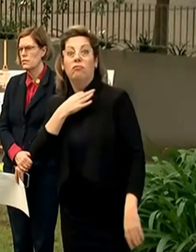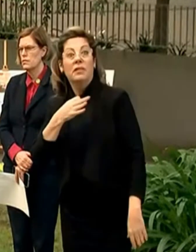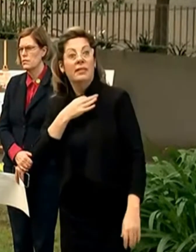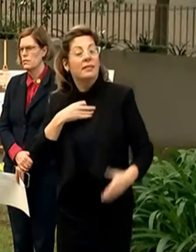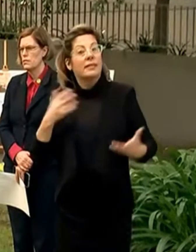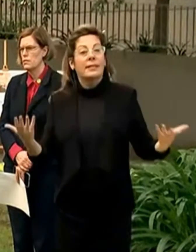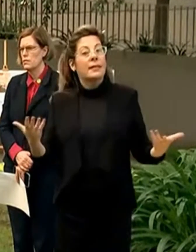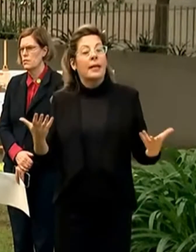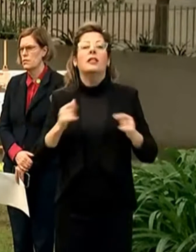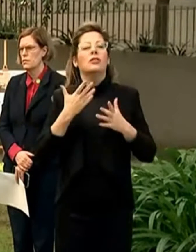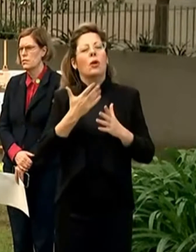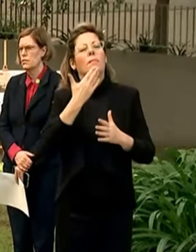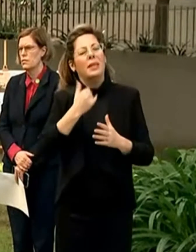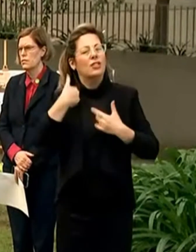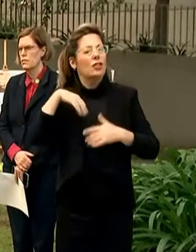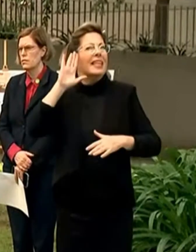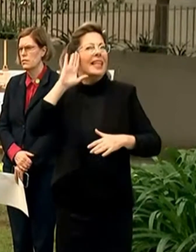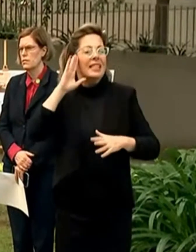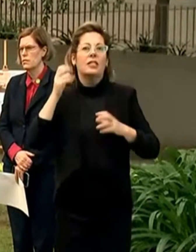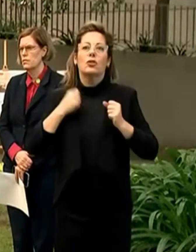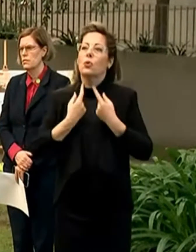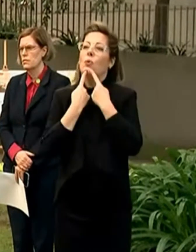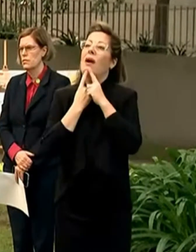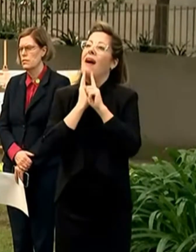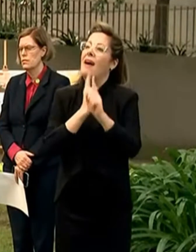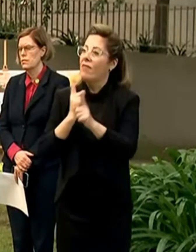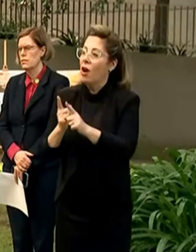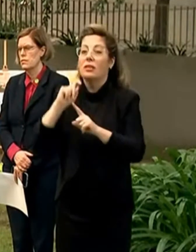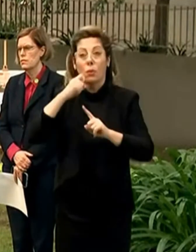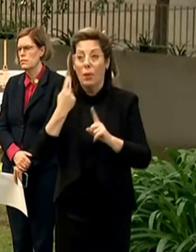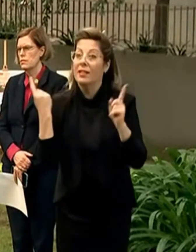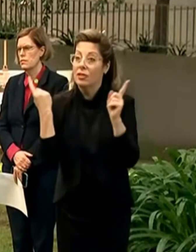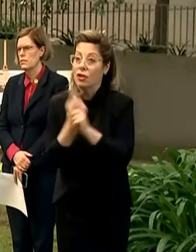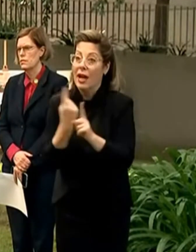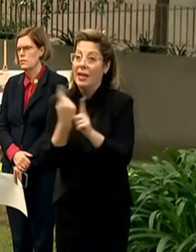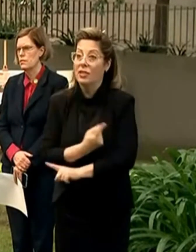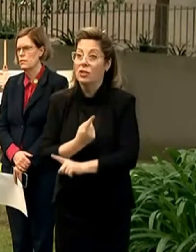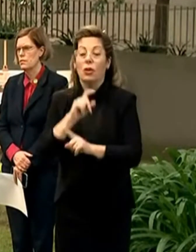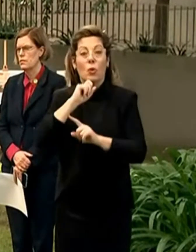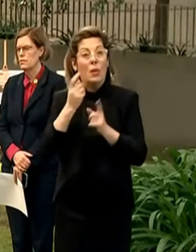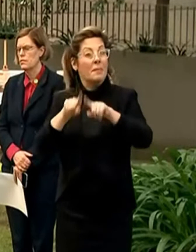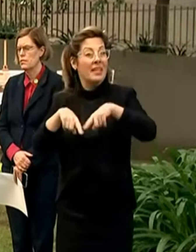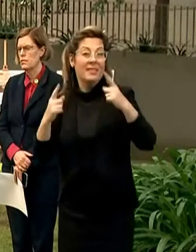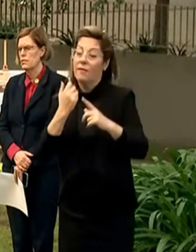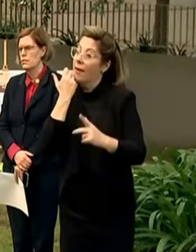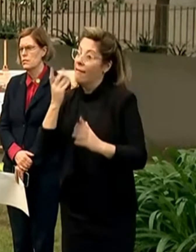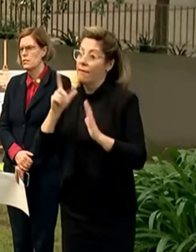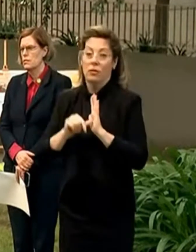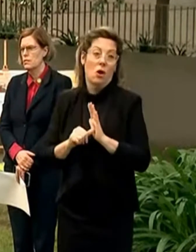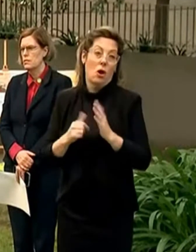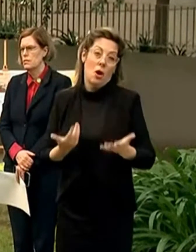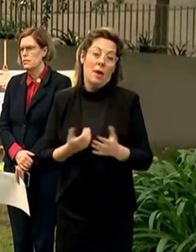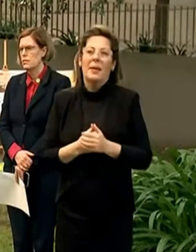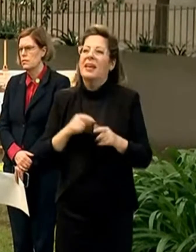extremely well by the advice we've had. Can I thank all of the government agencies who've been working together. This has been an incredible team effort. It's